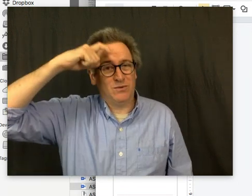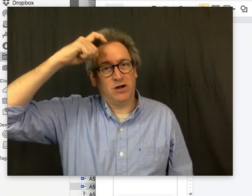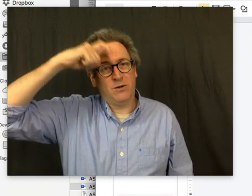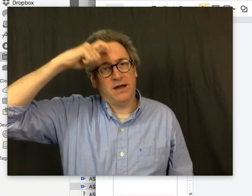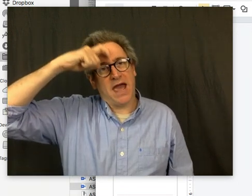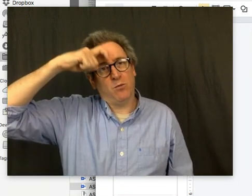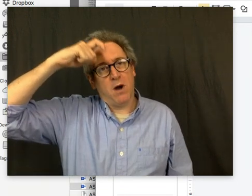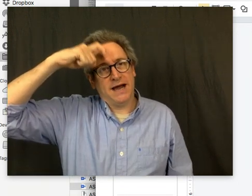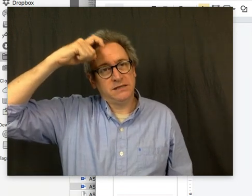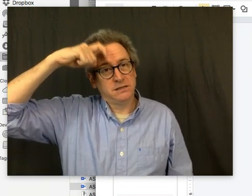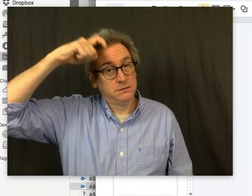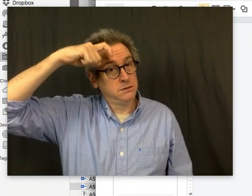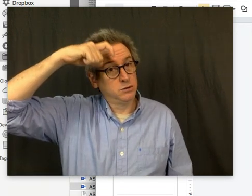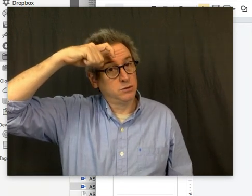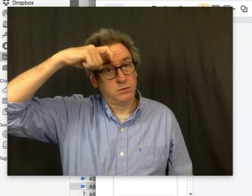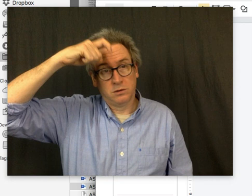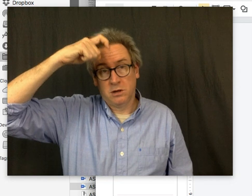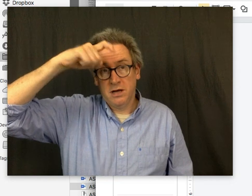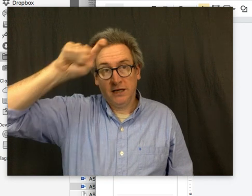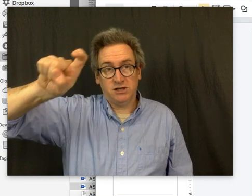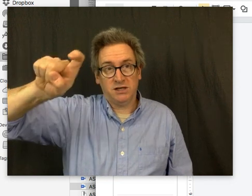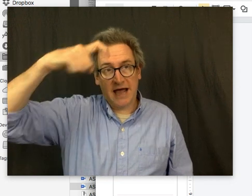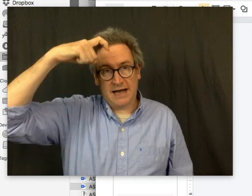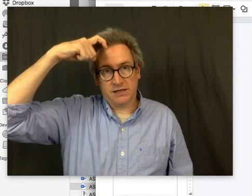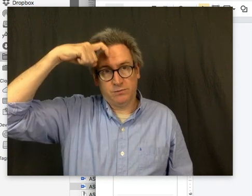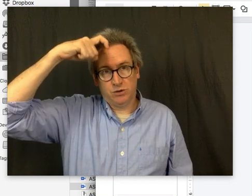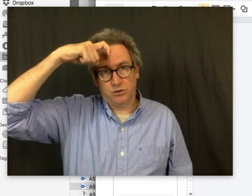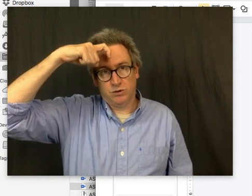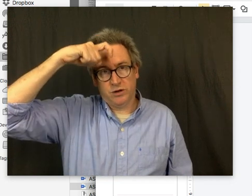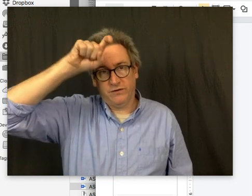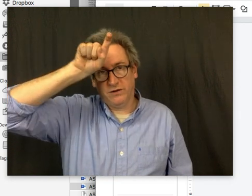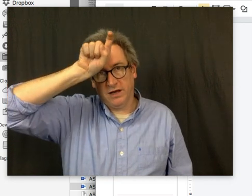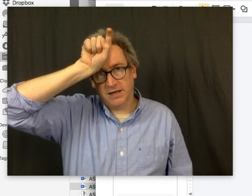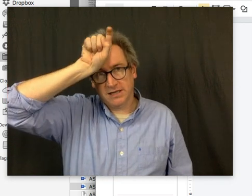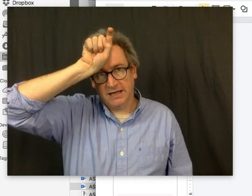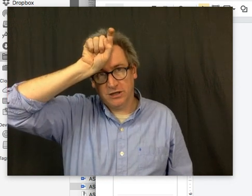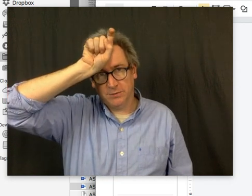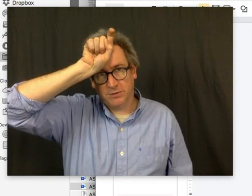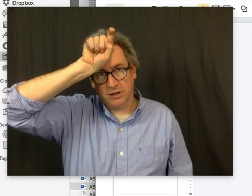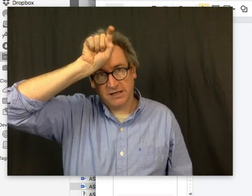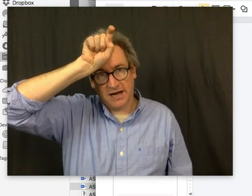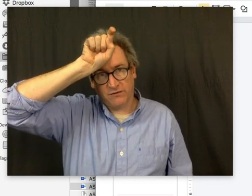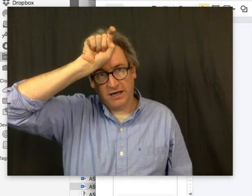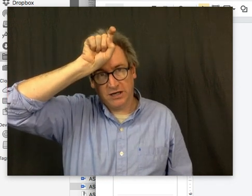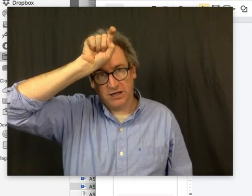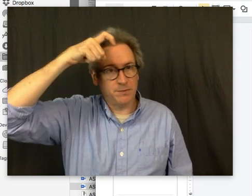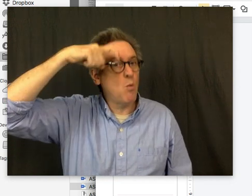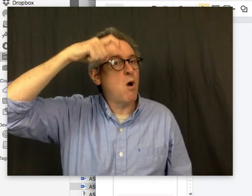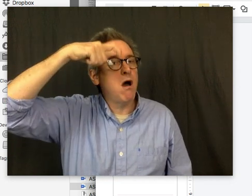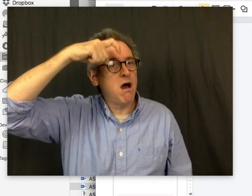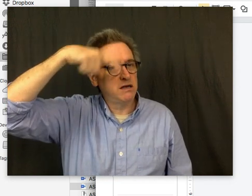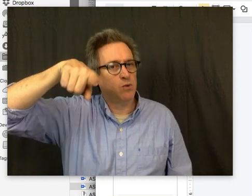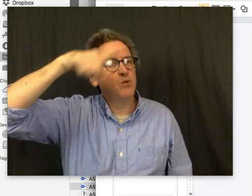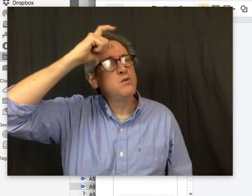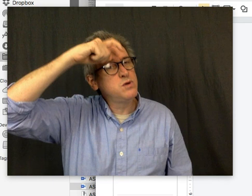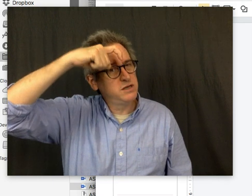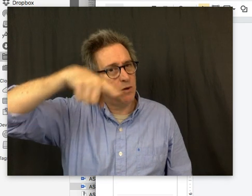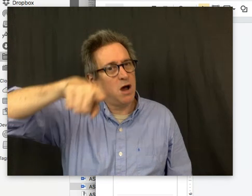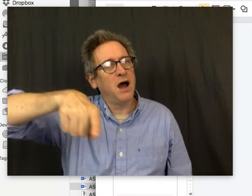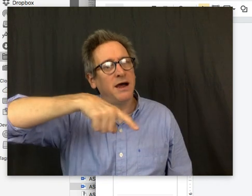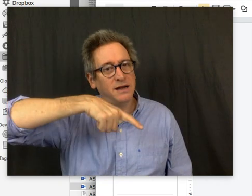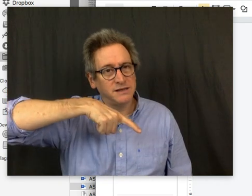Wise. I want to go add wise. It's just a little X. If you think about it, it's like the sign for Egypt, but wise.